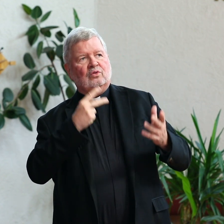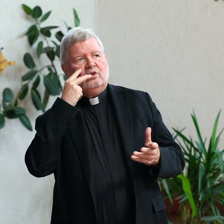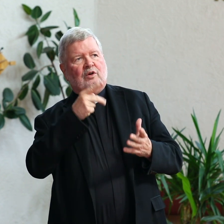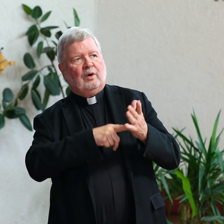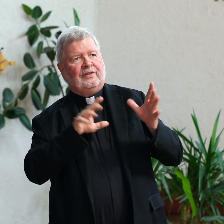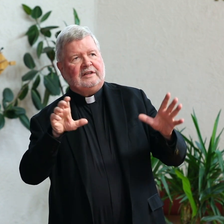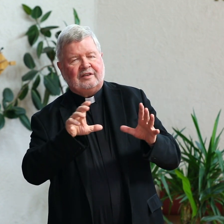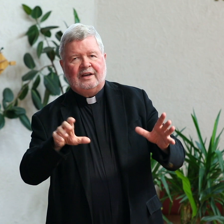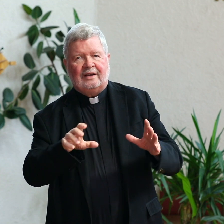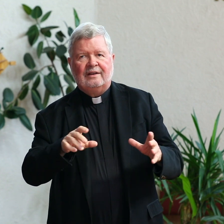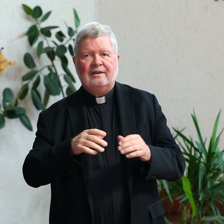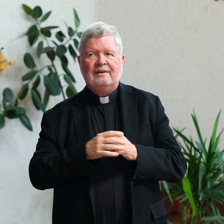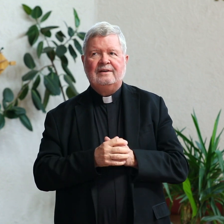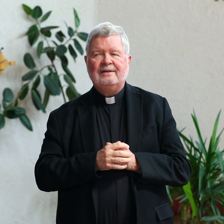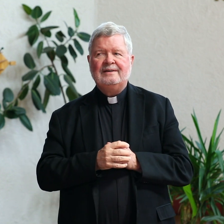look at what they did.